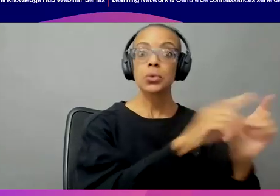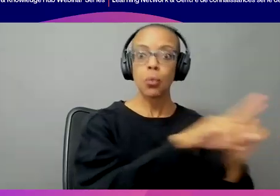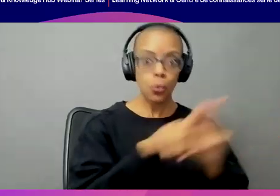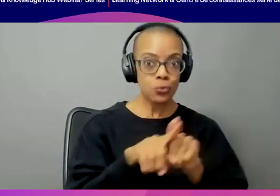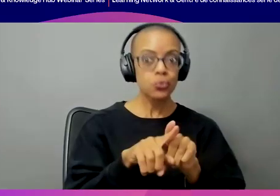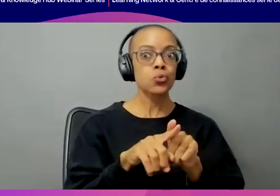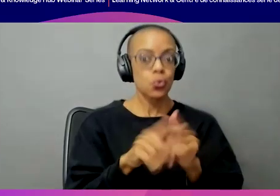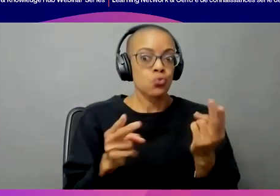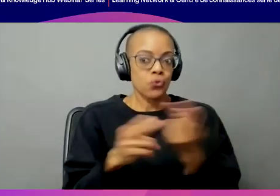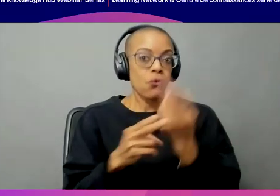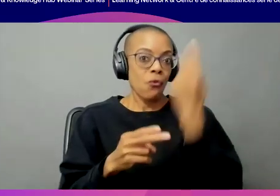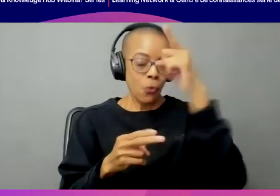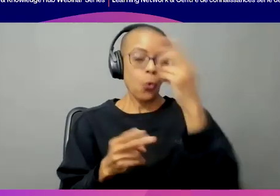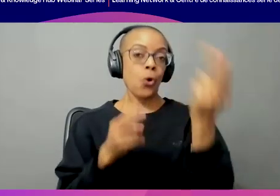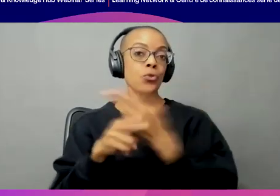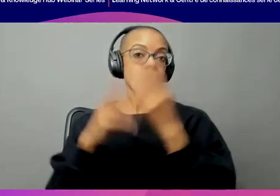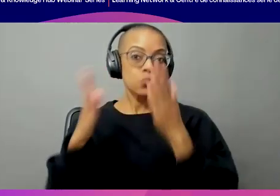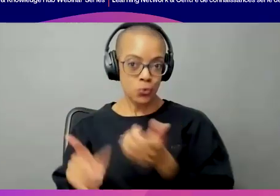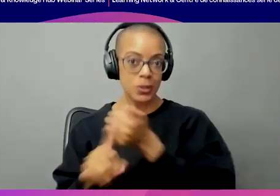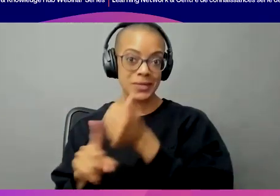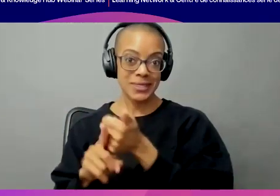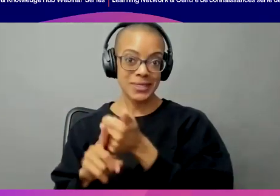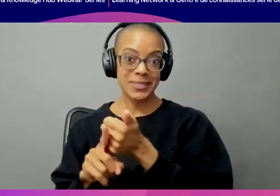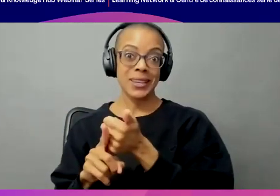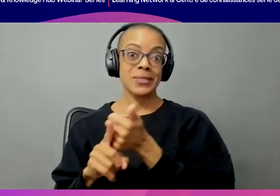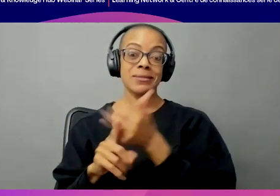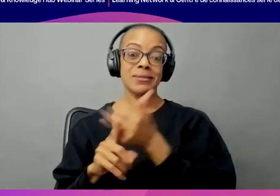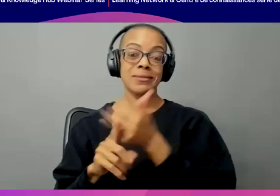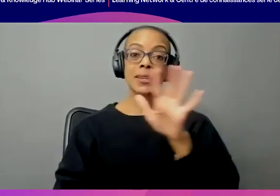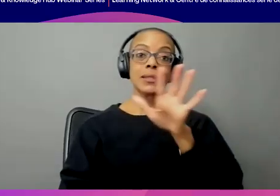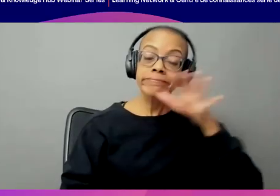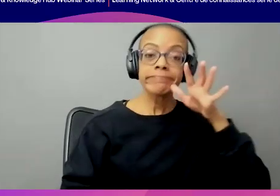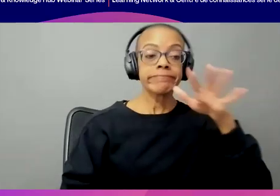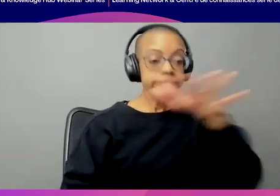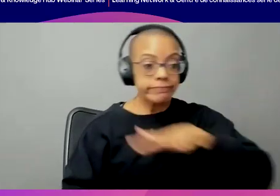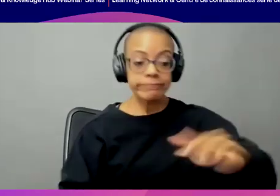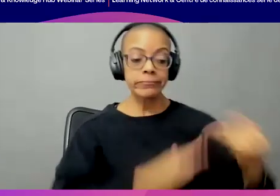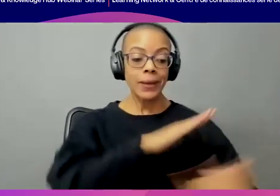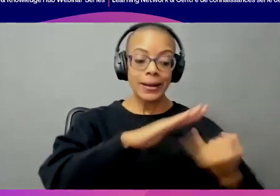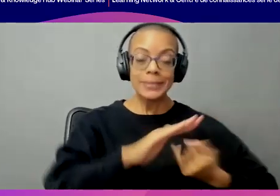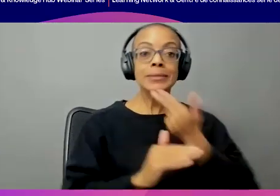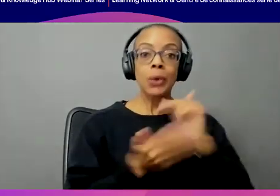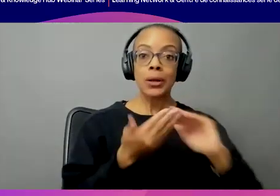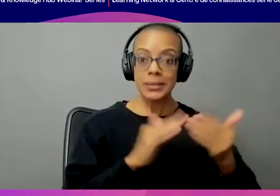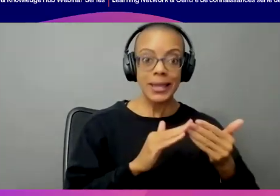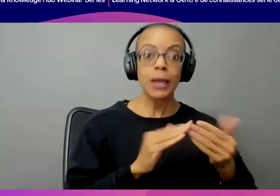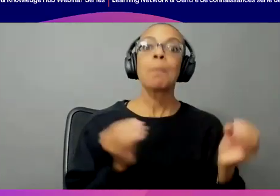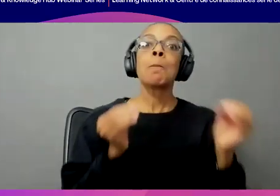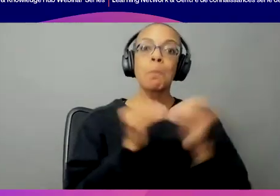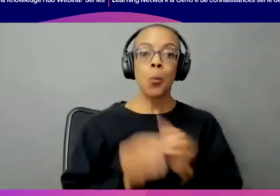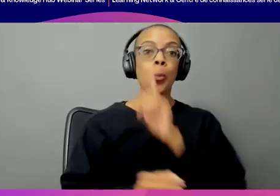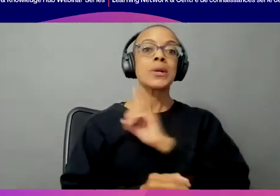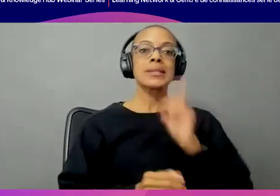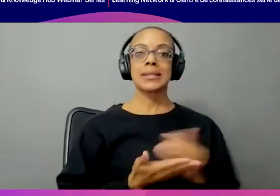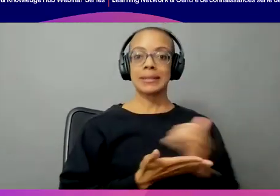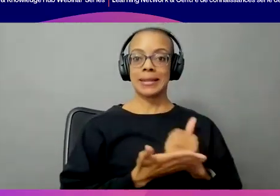service users. And in these parts of Canada, in the rural and isolated areas, there's more single income households,